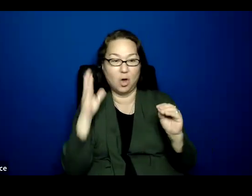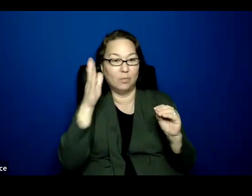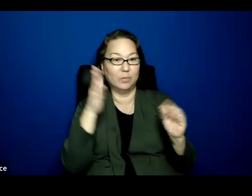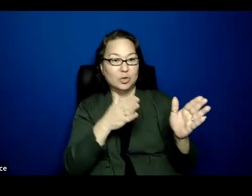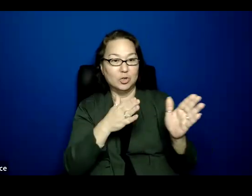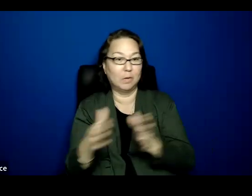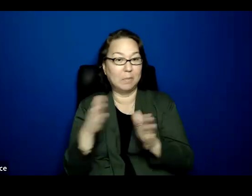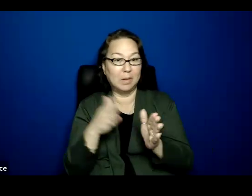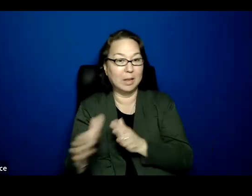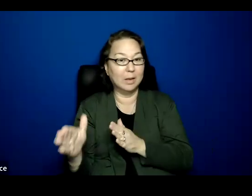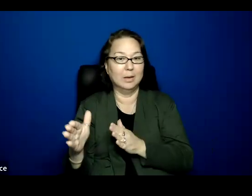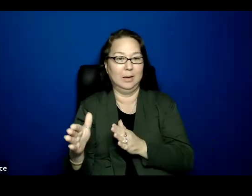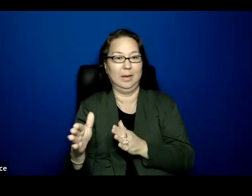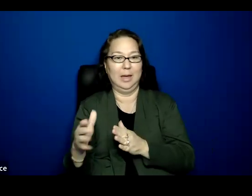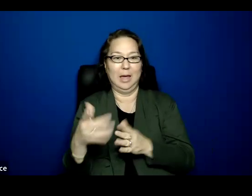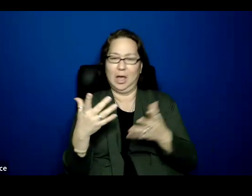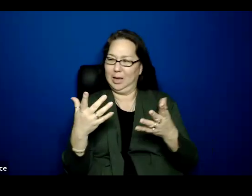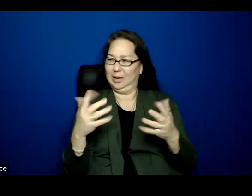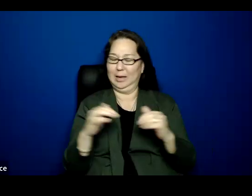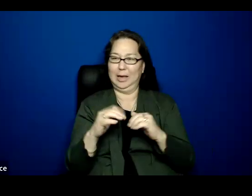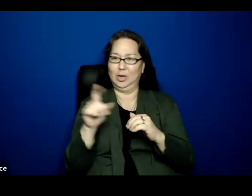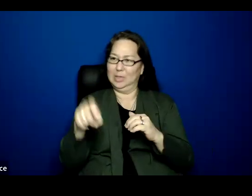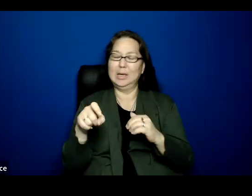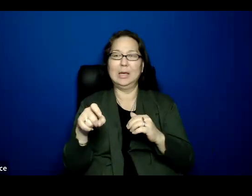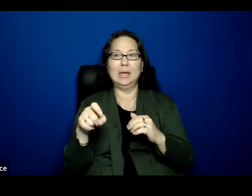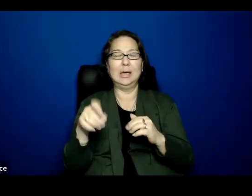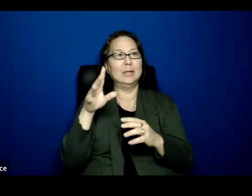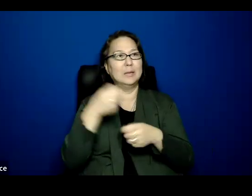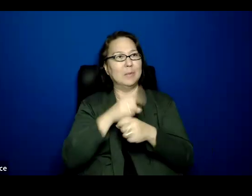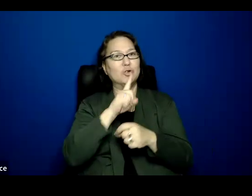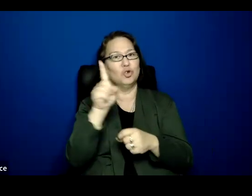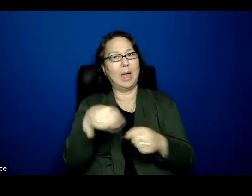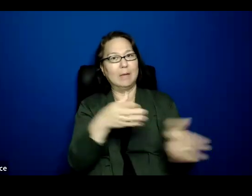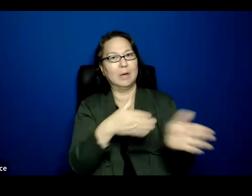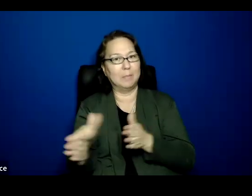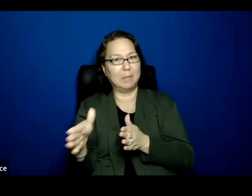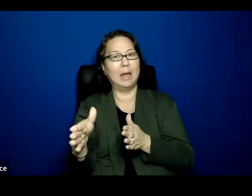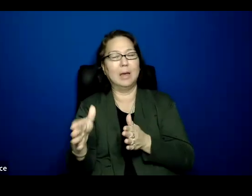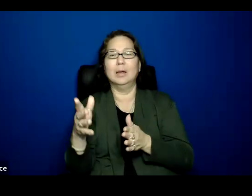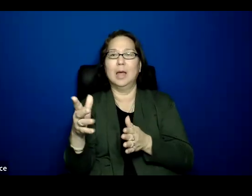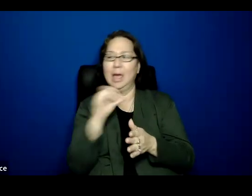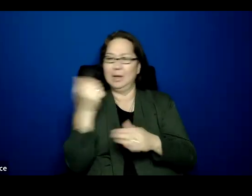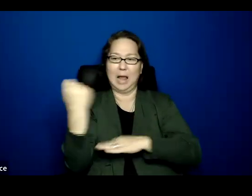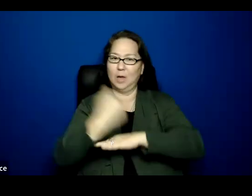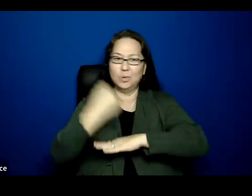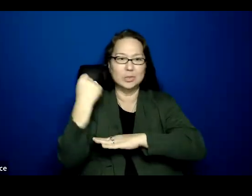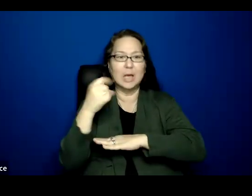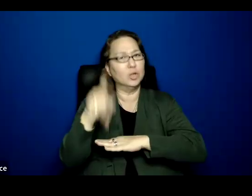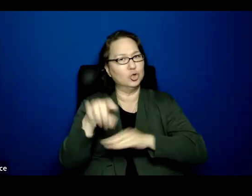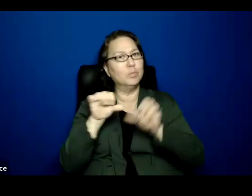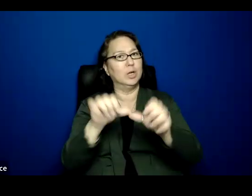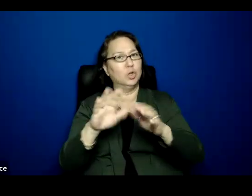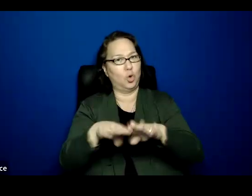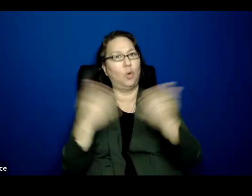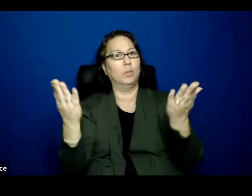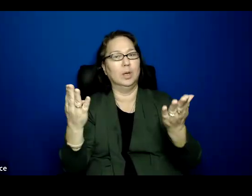beyond disturbing. You guys need to come up with a plan and make sure our kids are safe in school. Instead of closing it down, these schools should remain open for every student